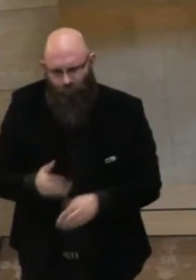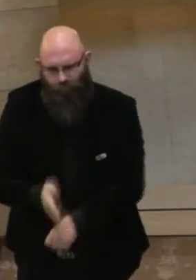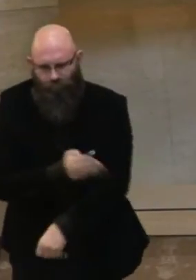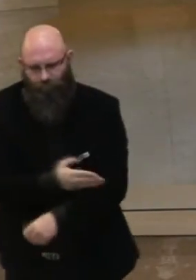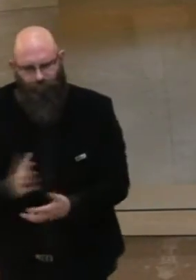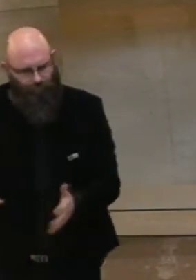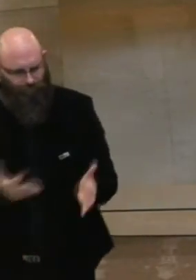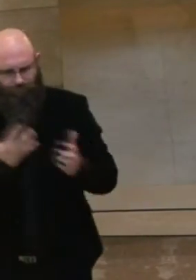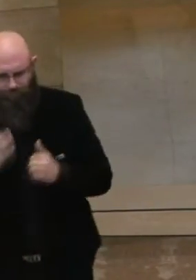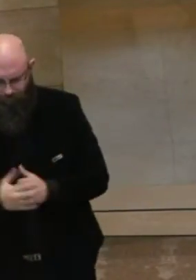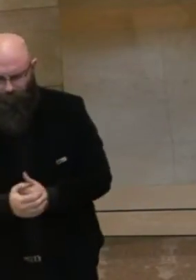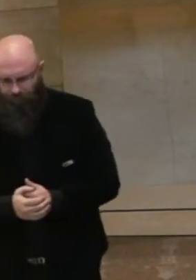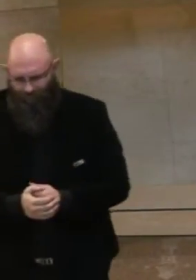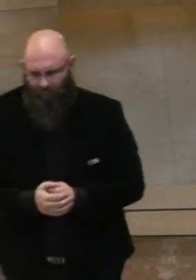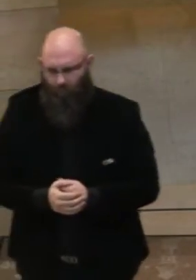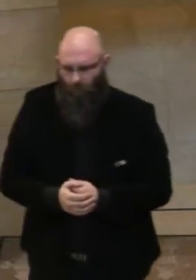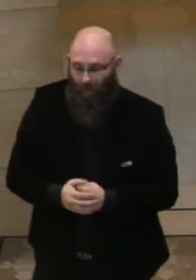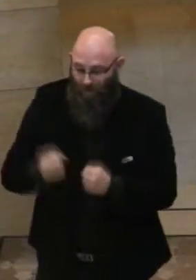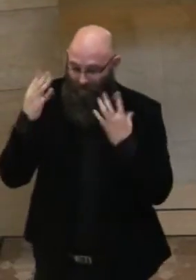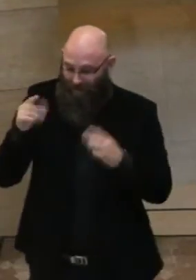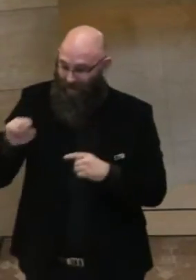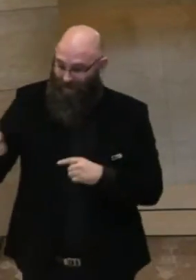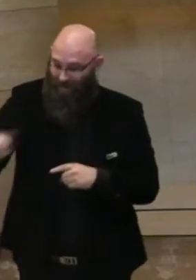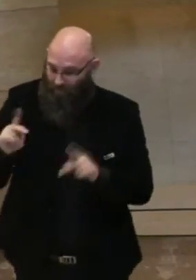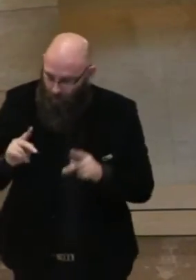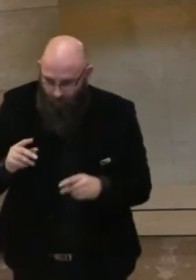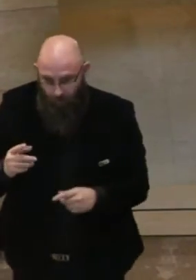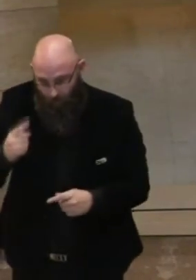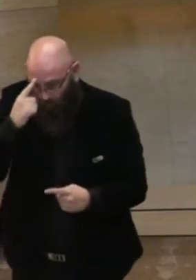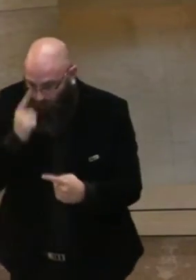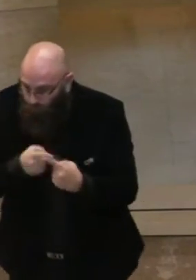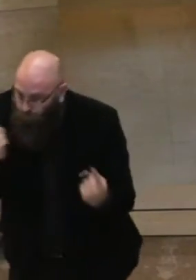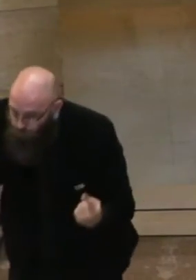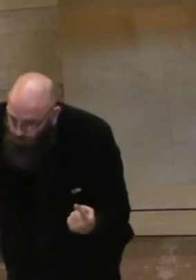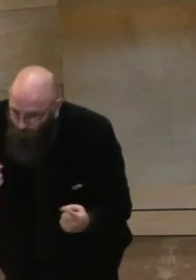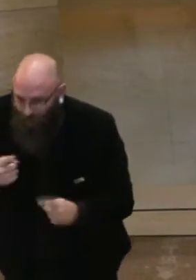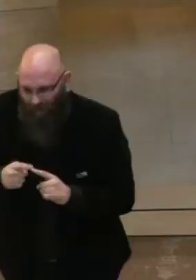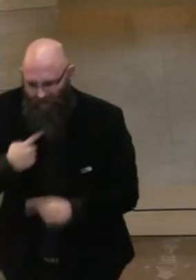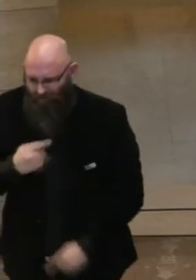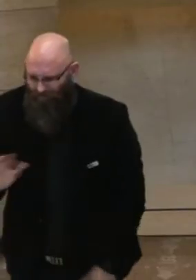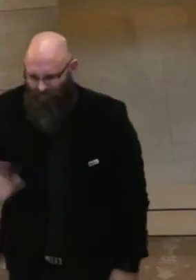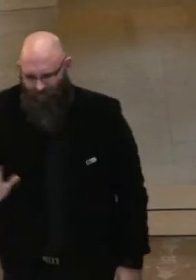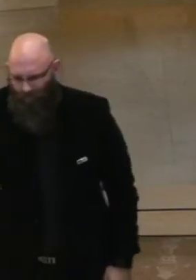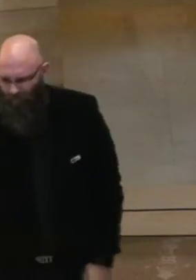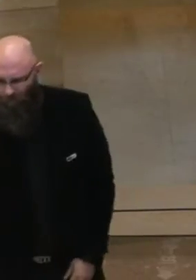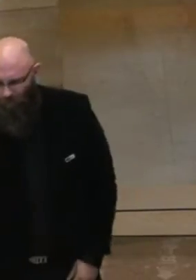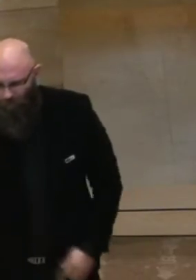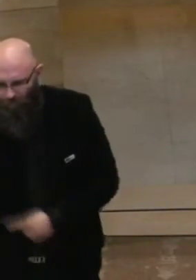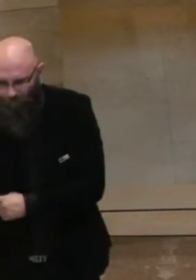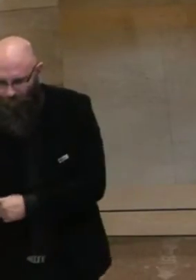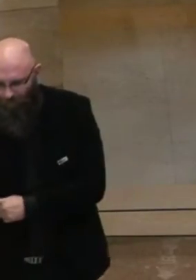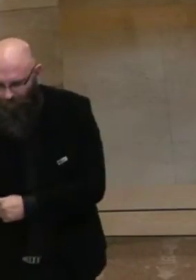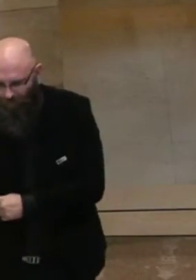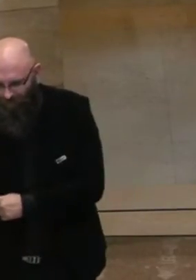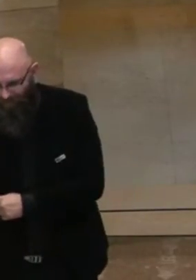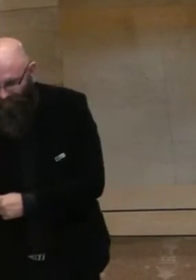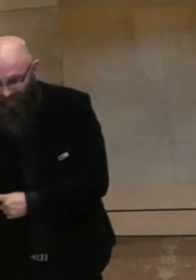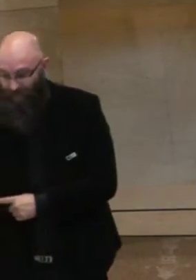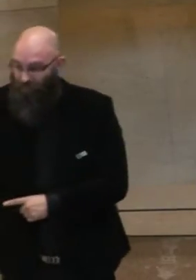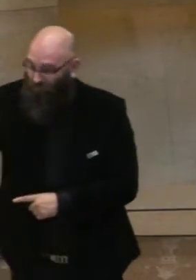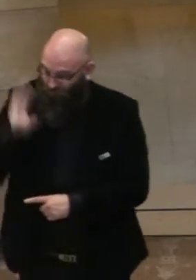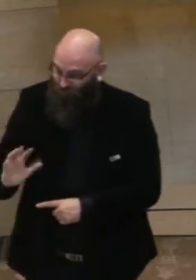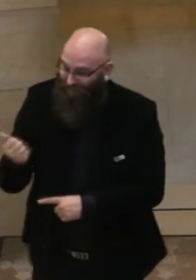Now, many of you may not agree with me, but I say no on 926 and